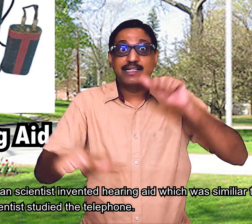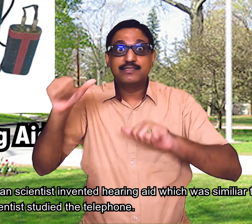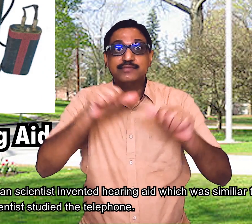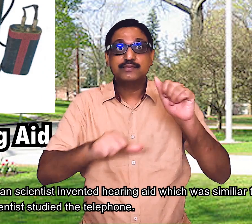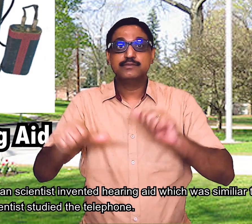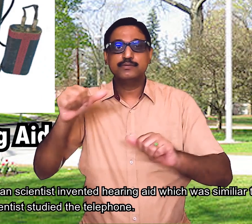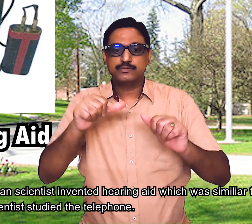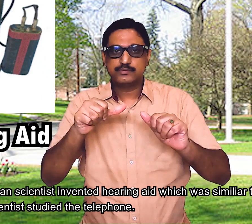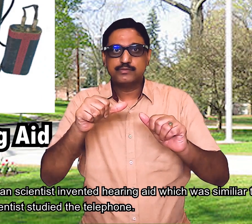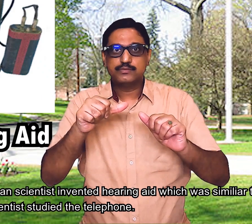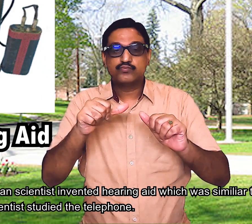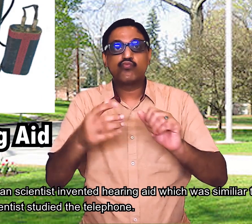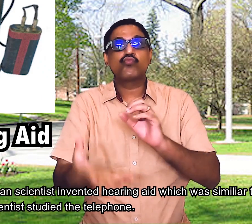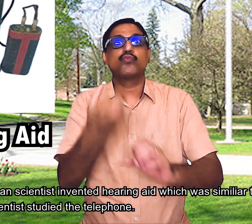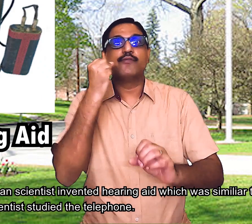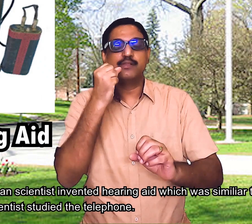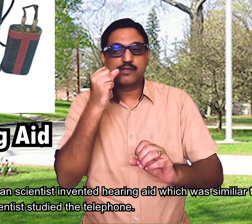telephone. The scientist studied the telephone.